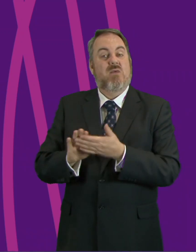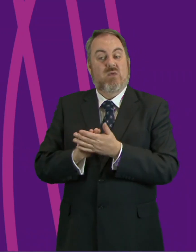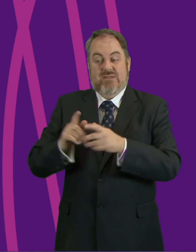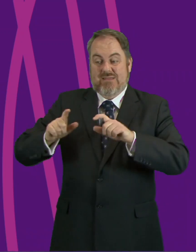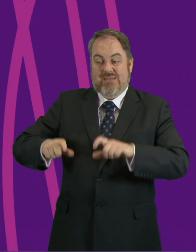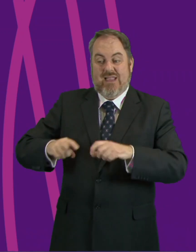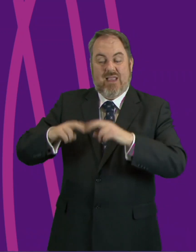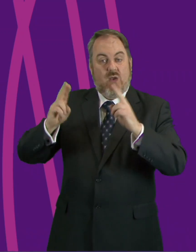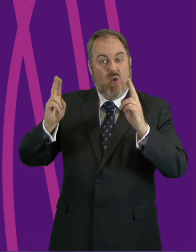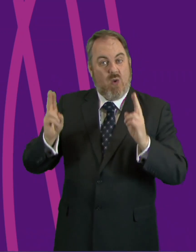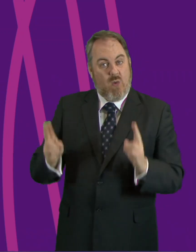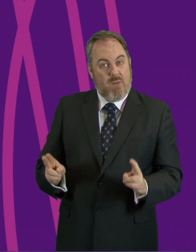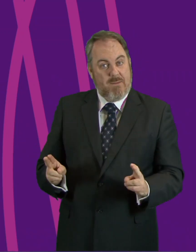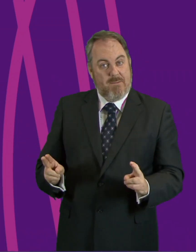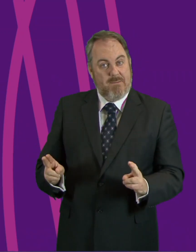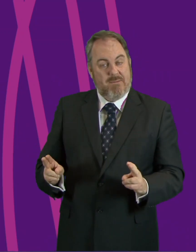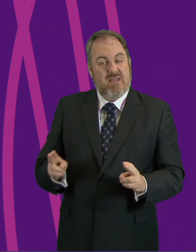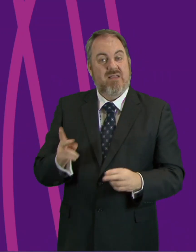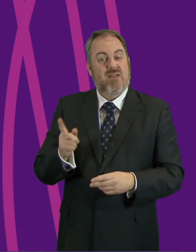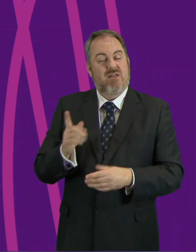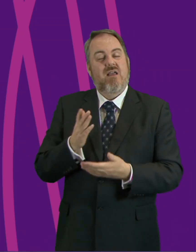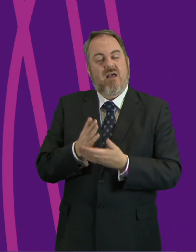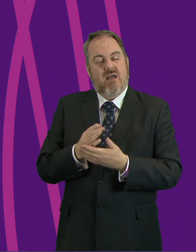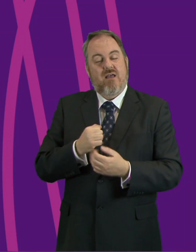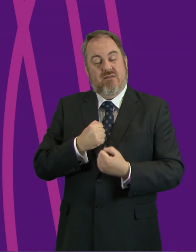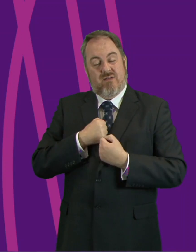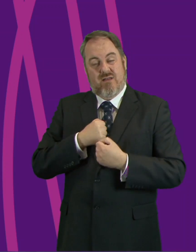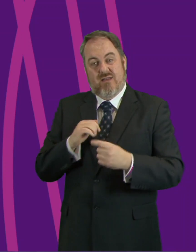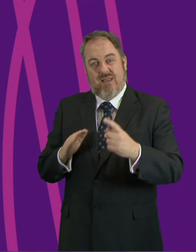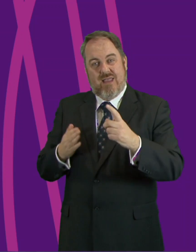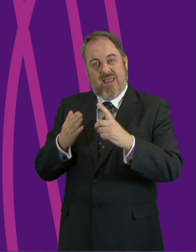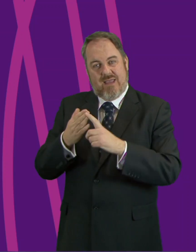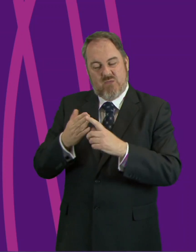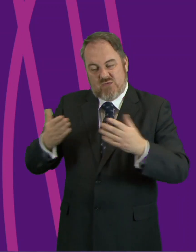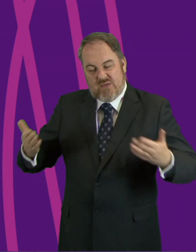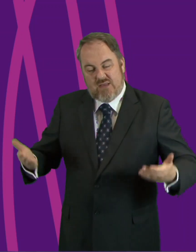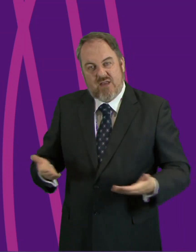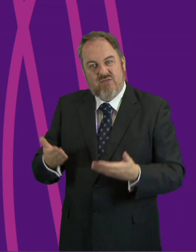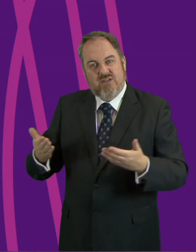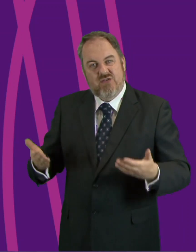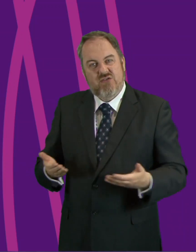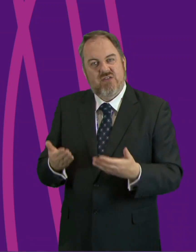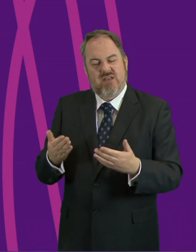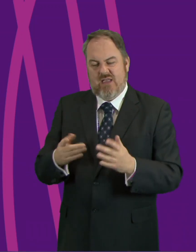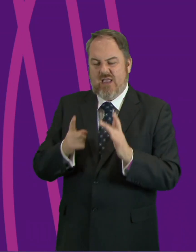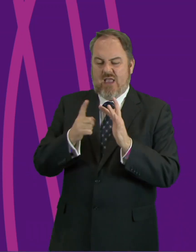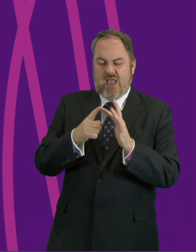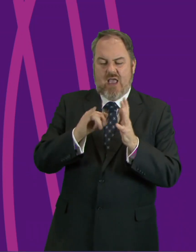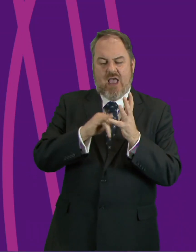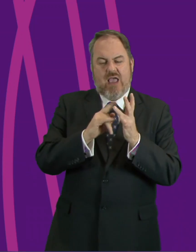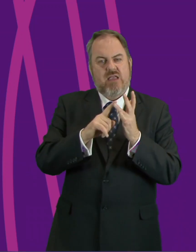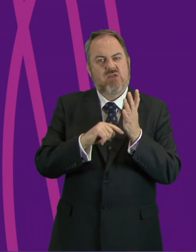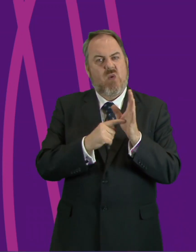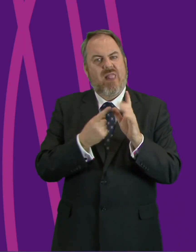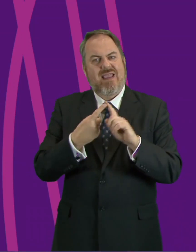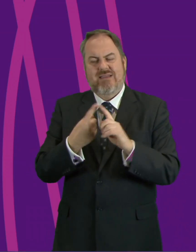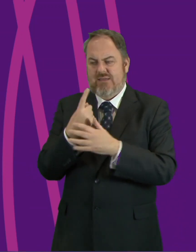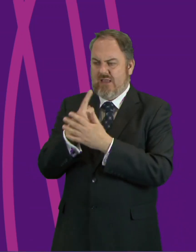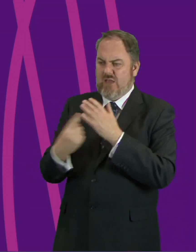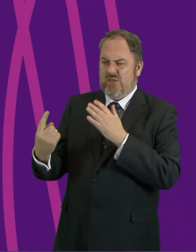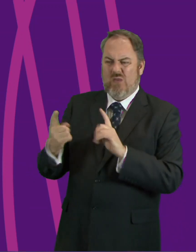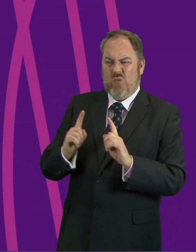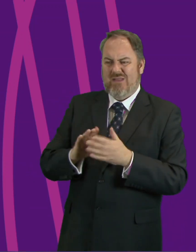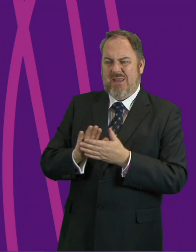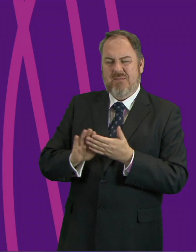responsibility to ensure we have the capacity. What we tried to do at the start of this week was focus people on what isolate will mean, because this will only work if the public